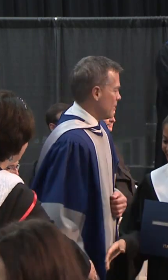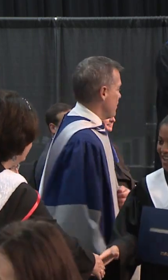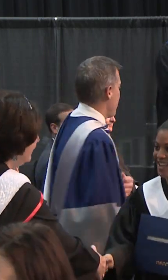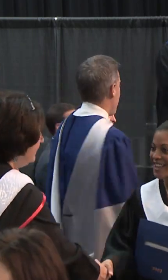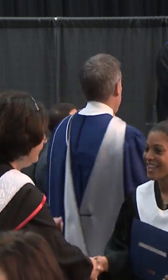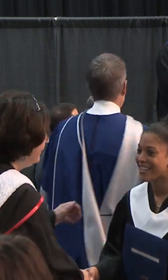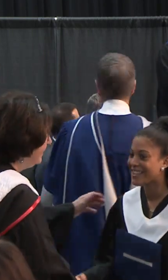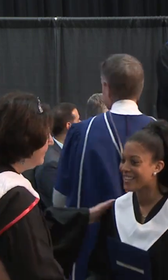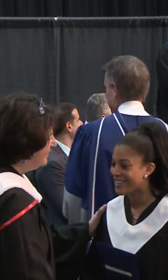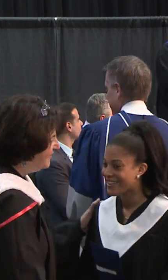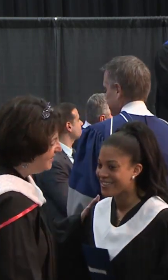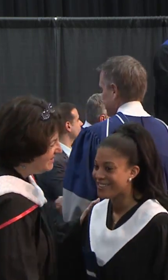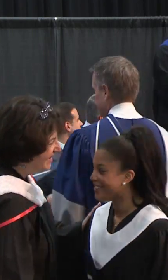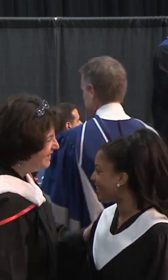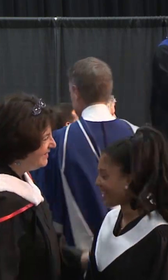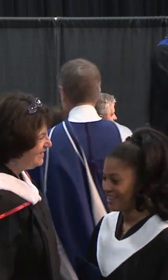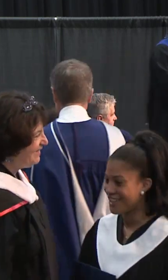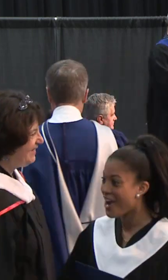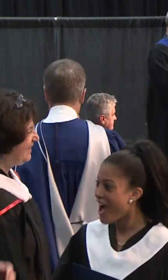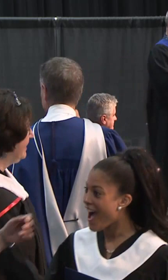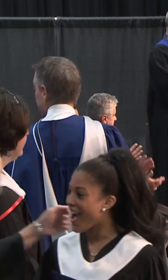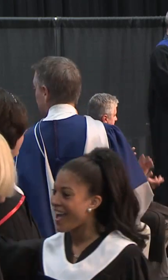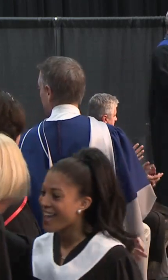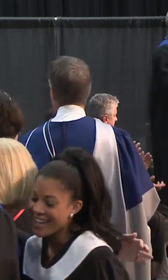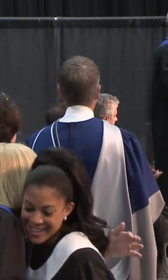With honors, Jerica Hubbard.